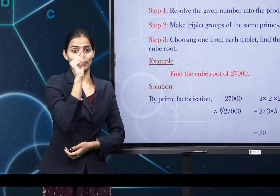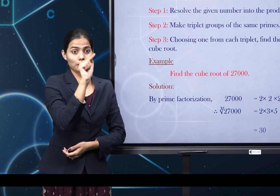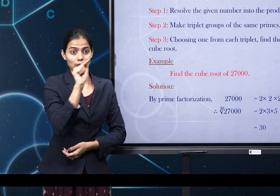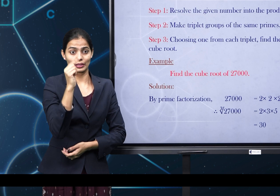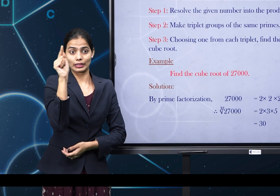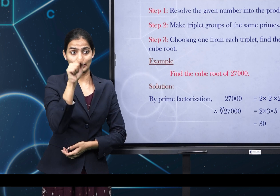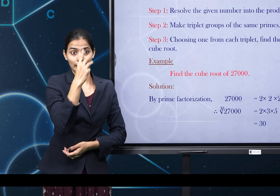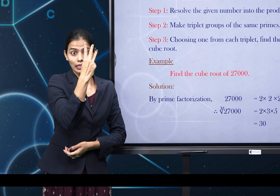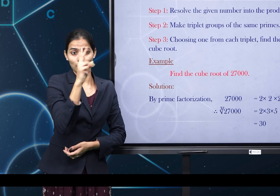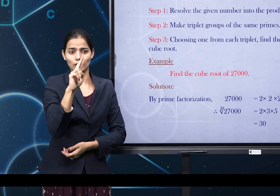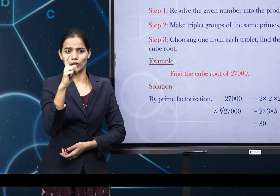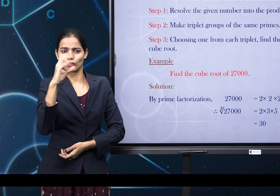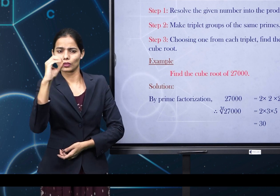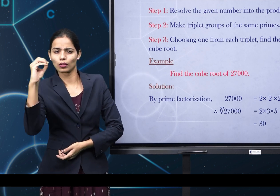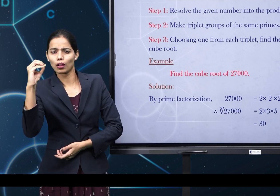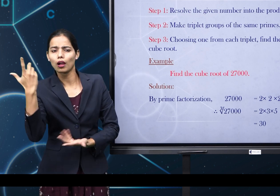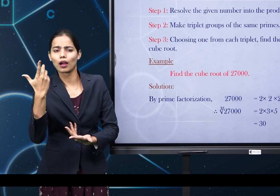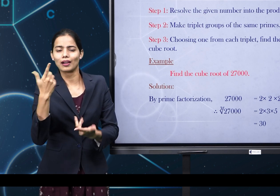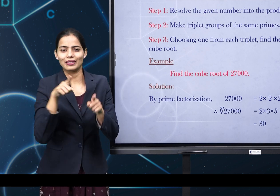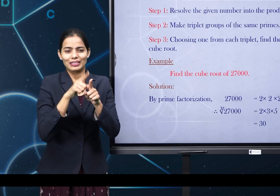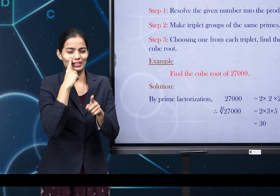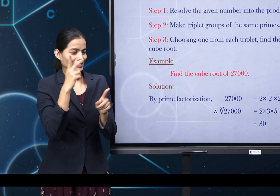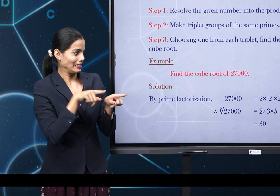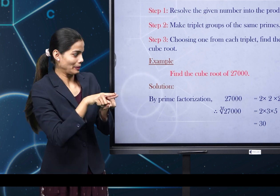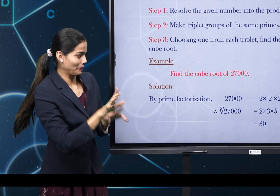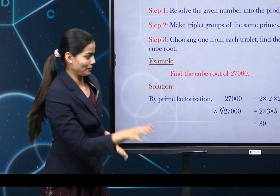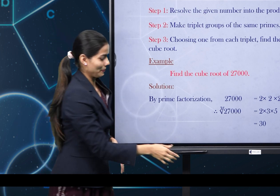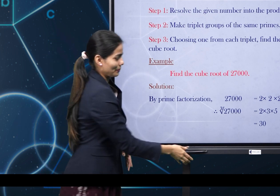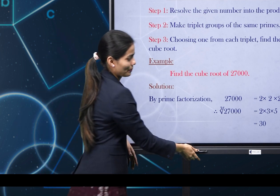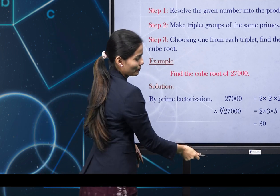Therefore, cube root 27,000 is equal to 2 into 3 into 5.